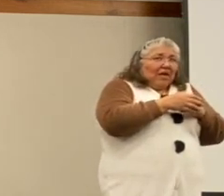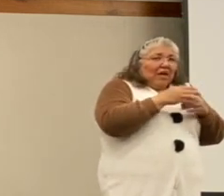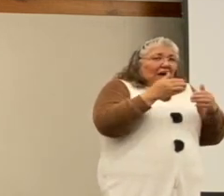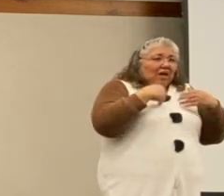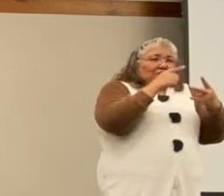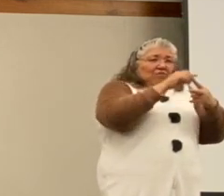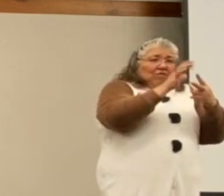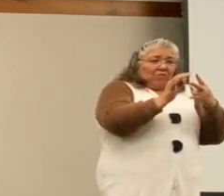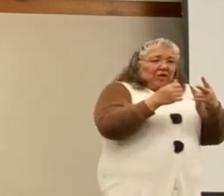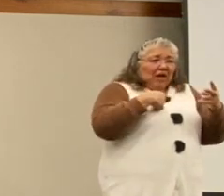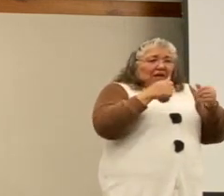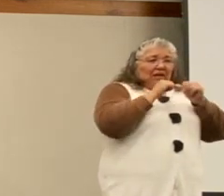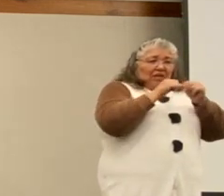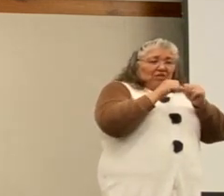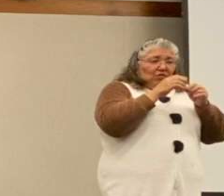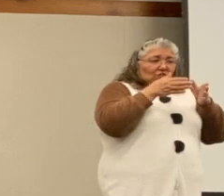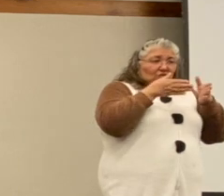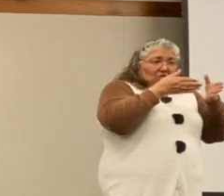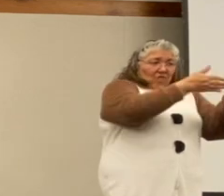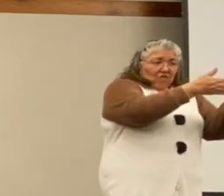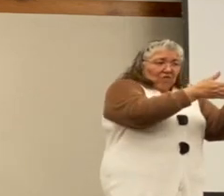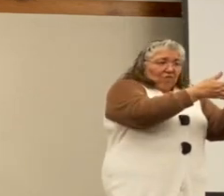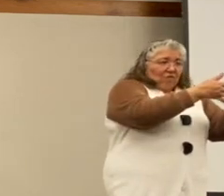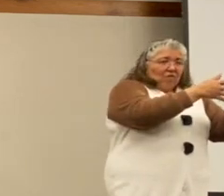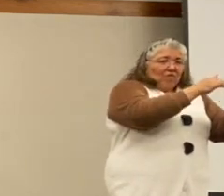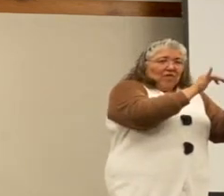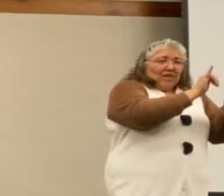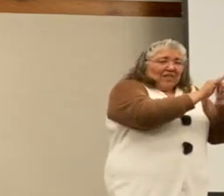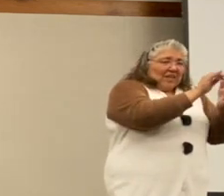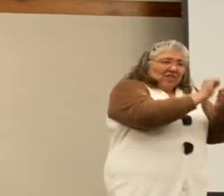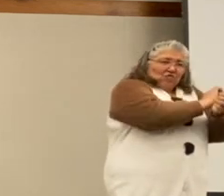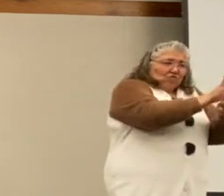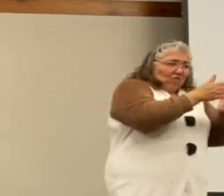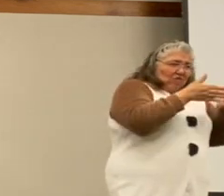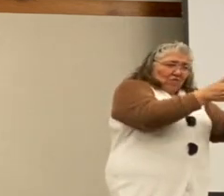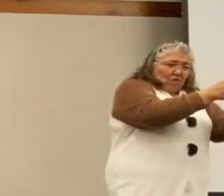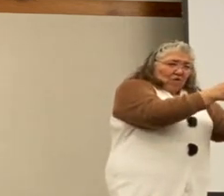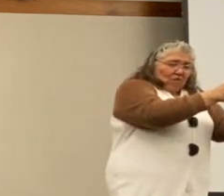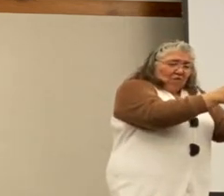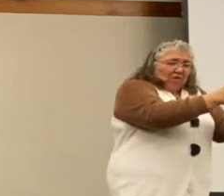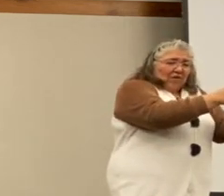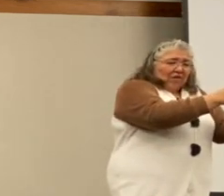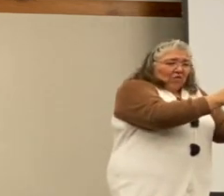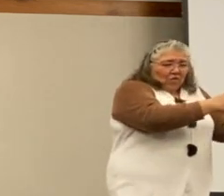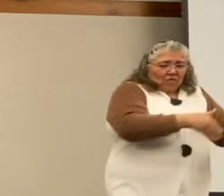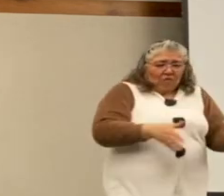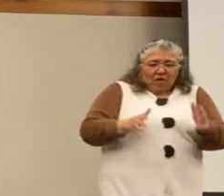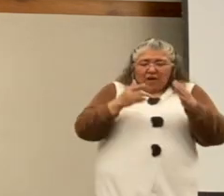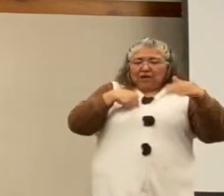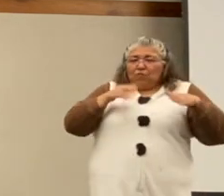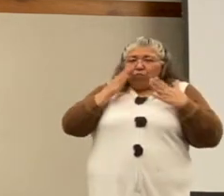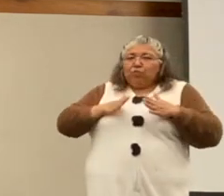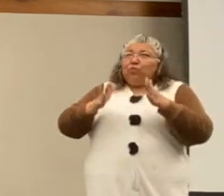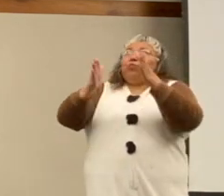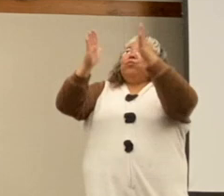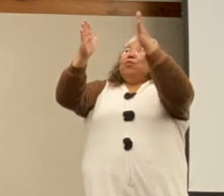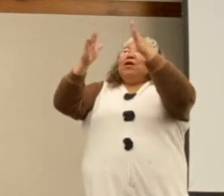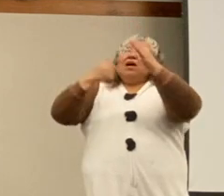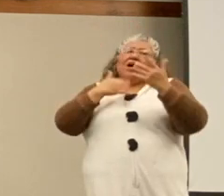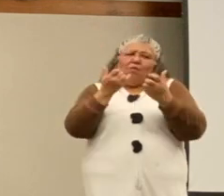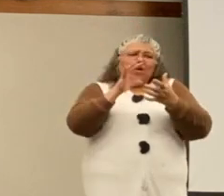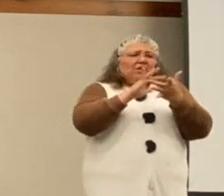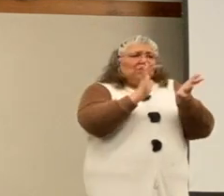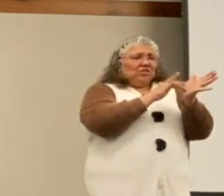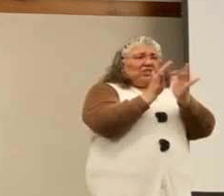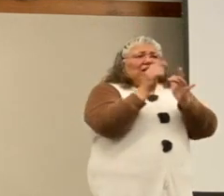two options. I can continue to go down this road, this destructive road, or I could go after Jesus. And Jason, I want Jesus.